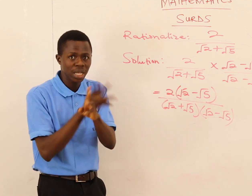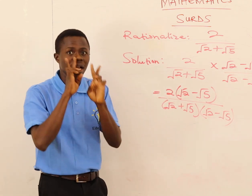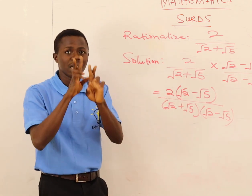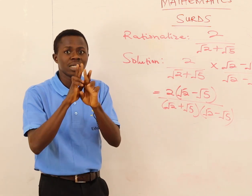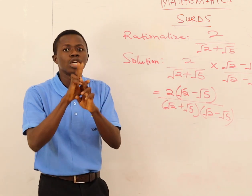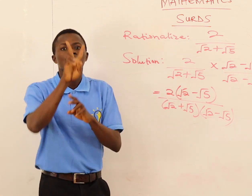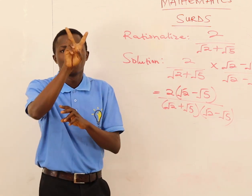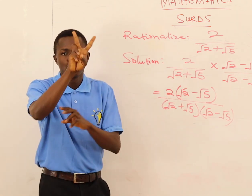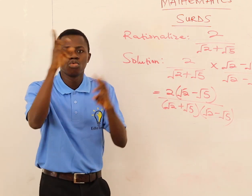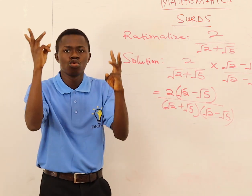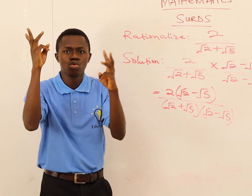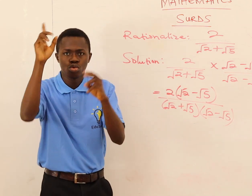So we will use that rule.